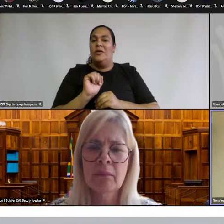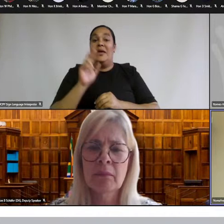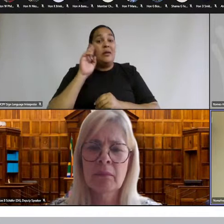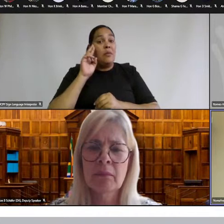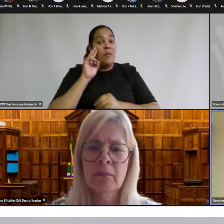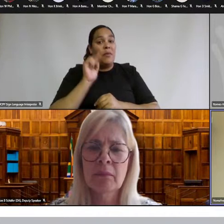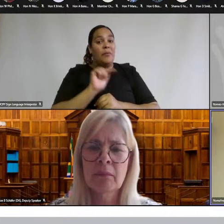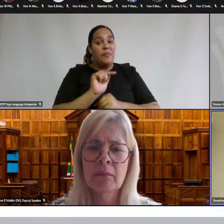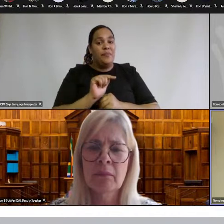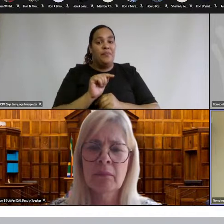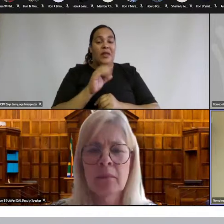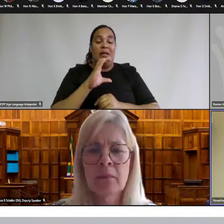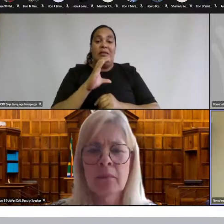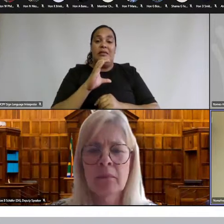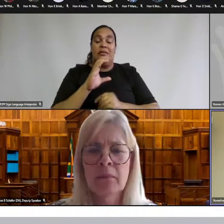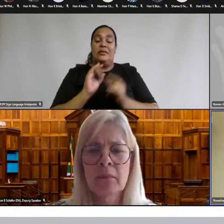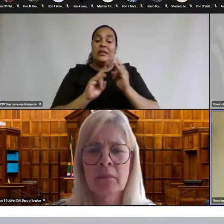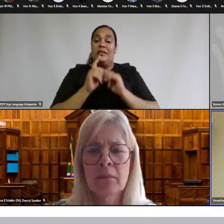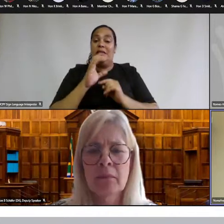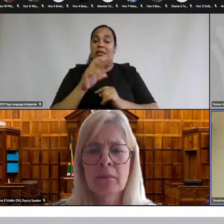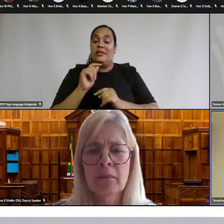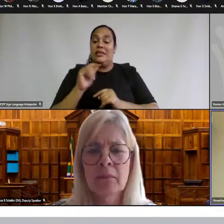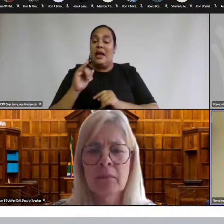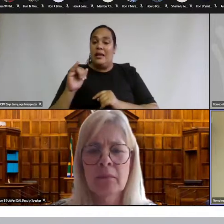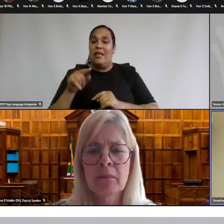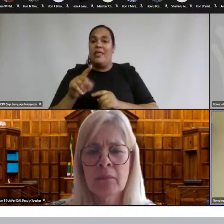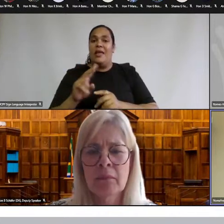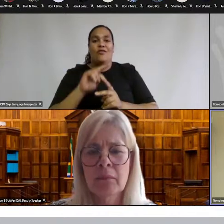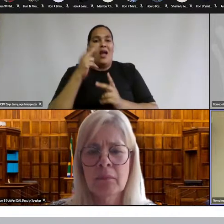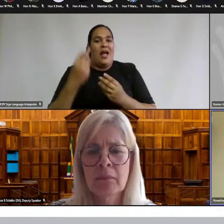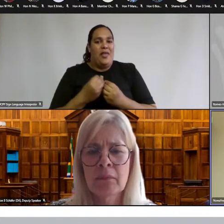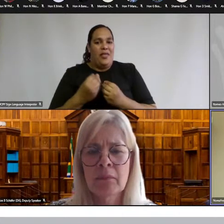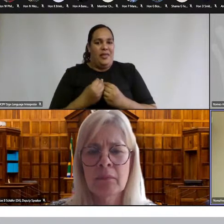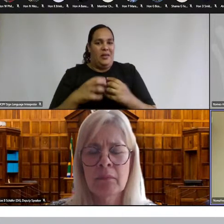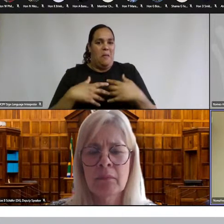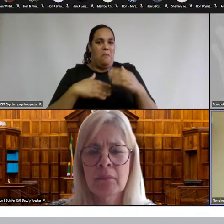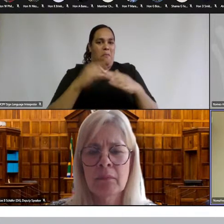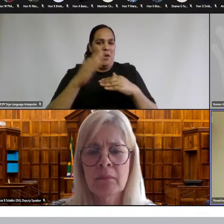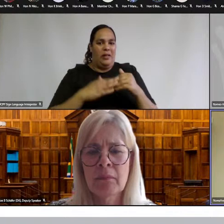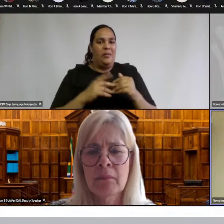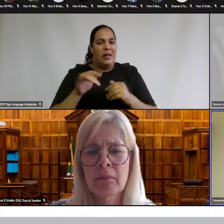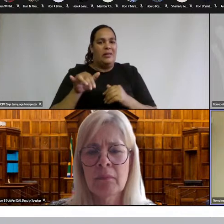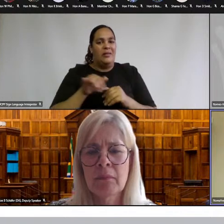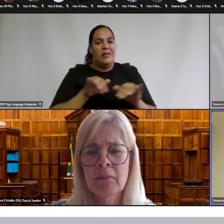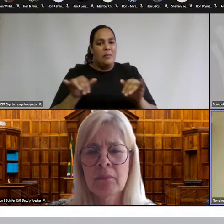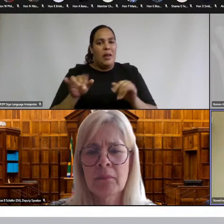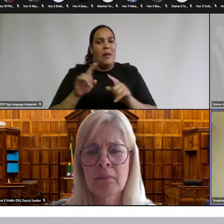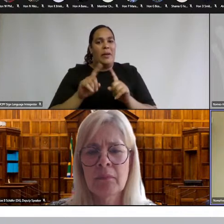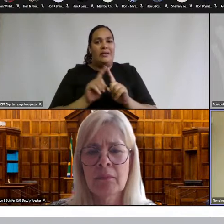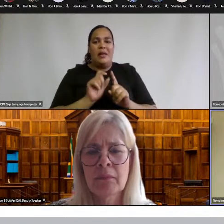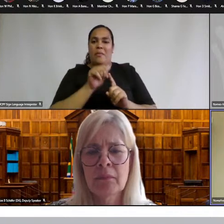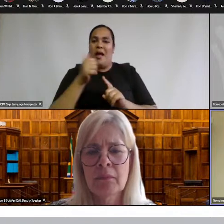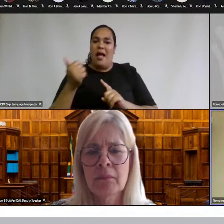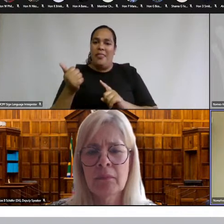remember that the CTICC is meant for something else. The conferences and all of those similar, actually even with other